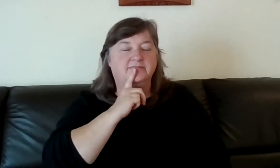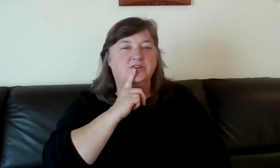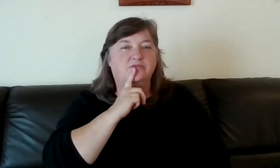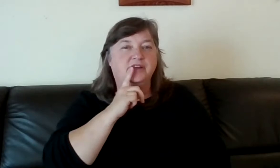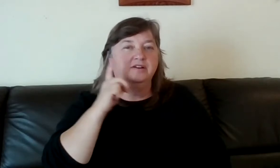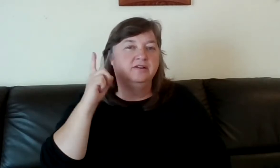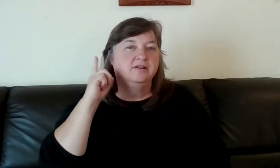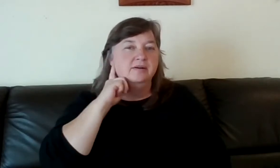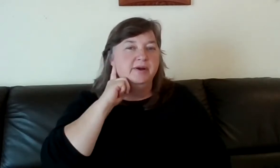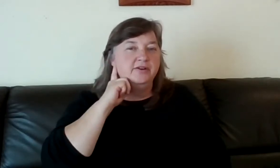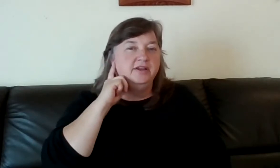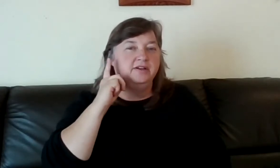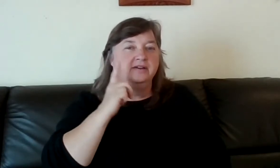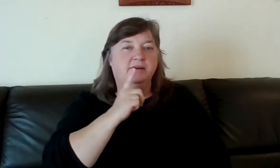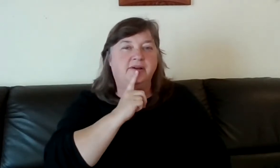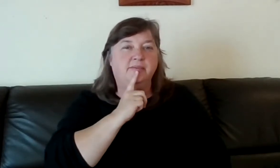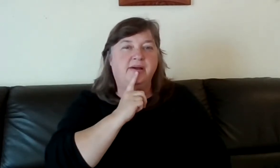So finger by your ear and by your mouth.